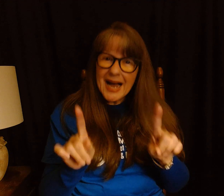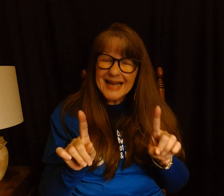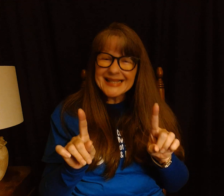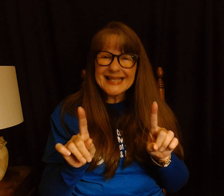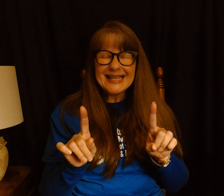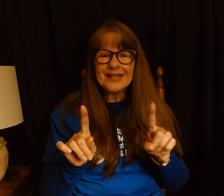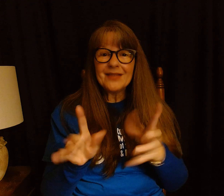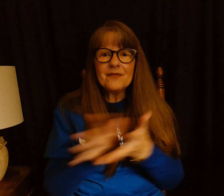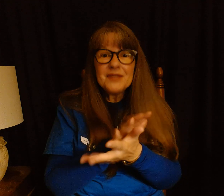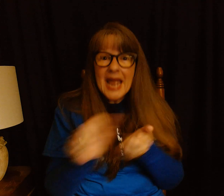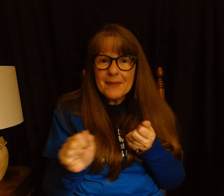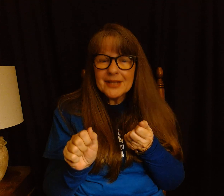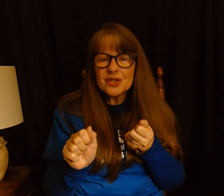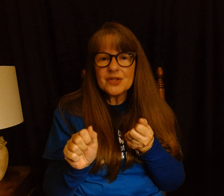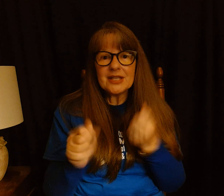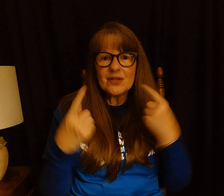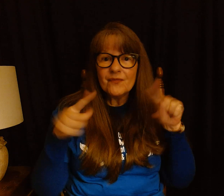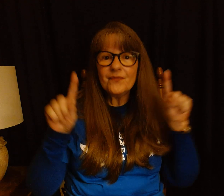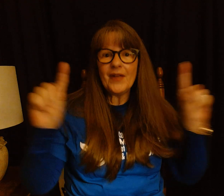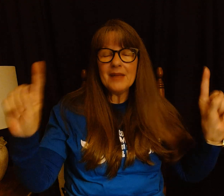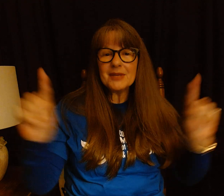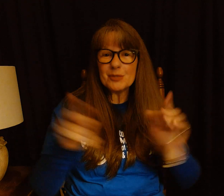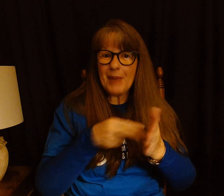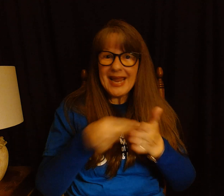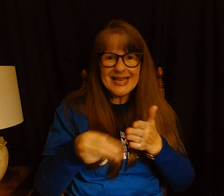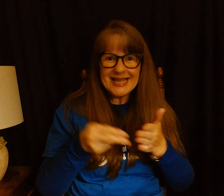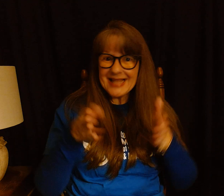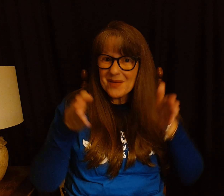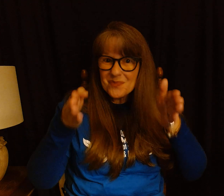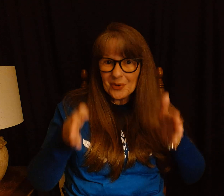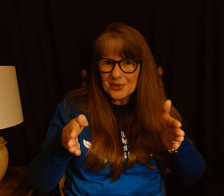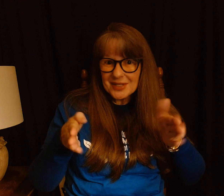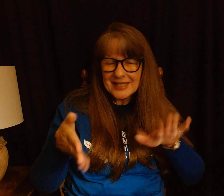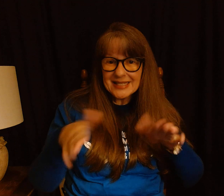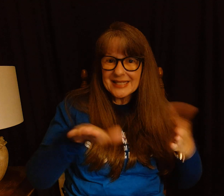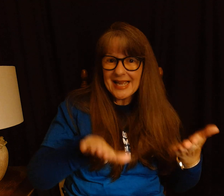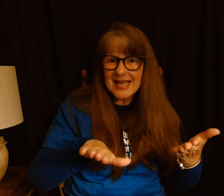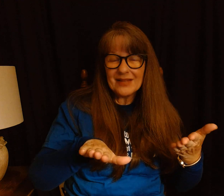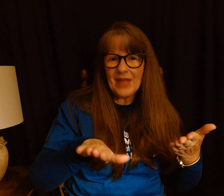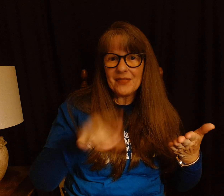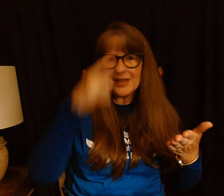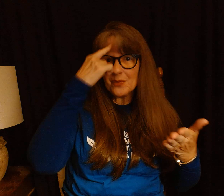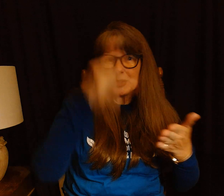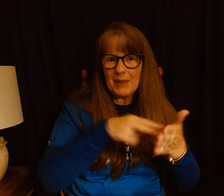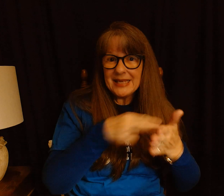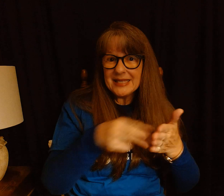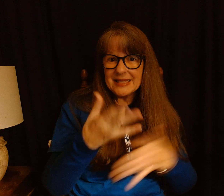But they've damaged this famous painting. That person is dead. I think it was painted in